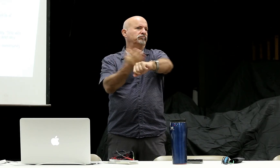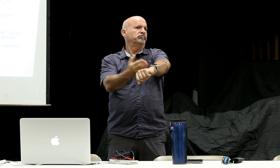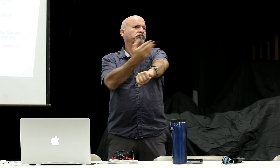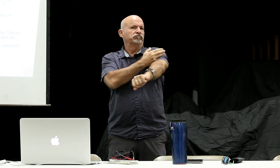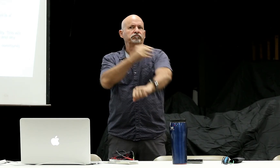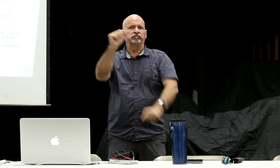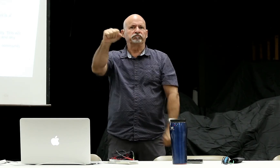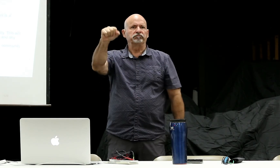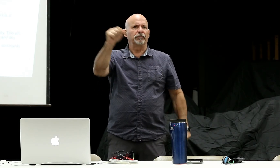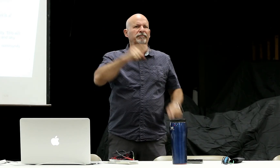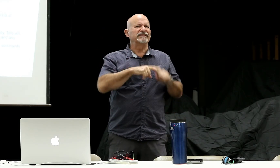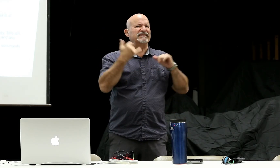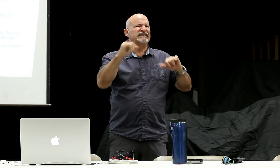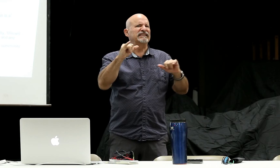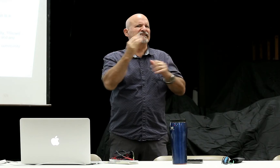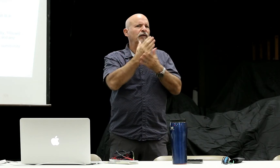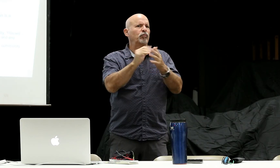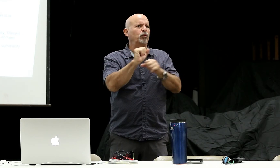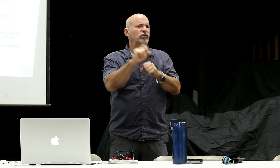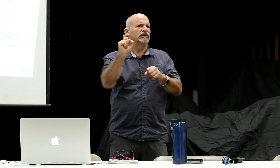lot of variations relating to that.